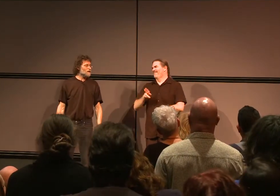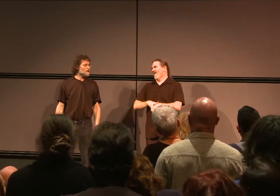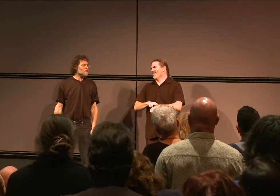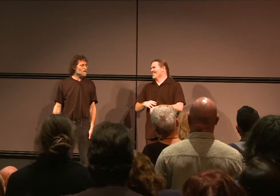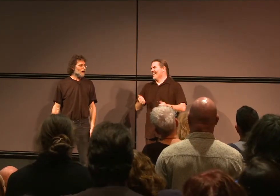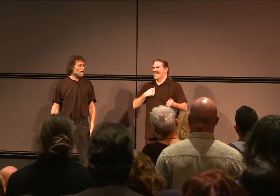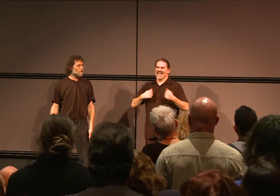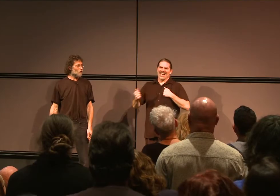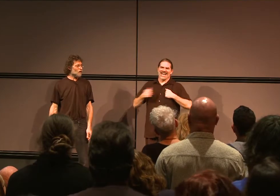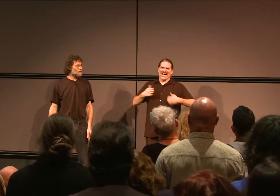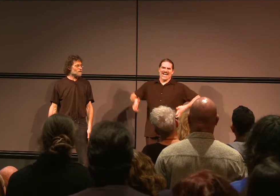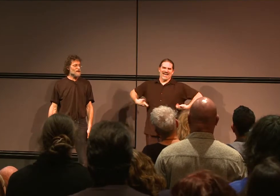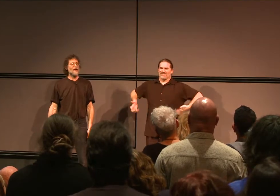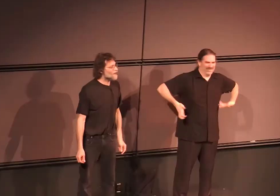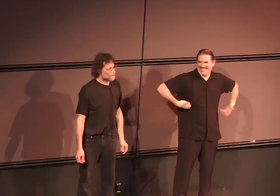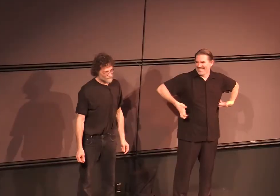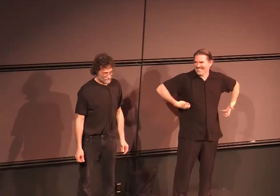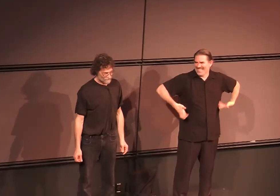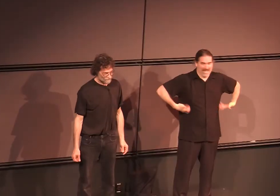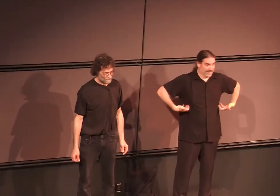These are, of course, the apes.